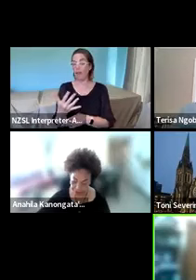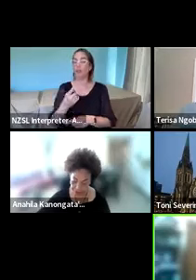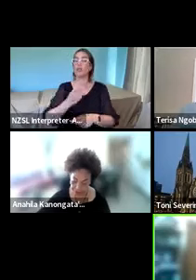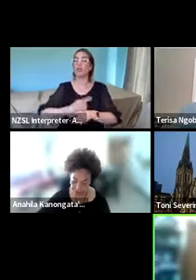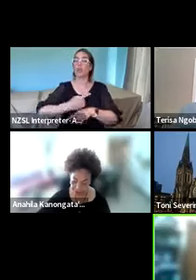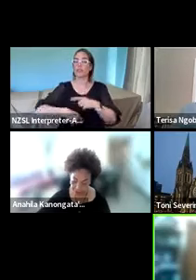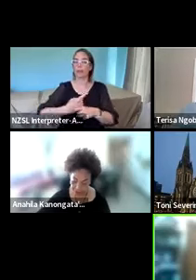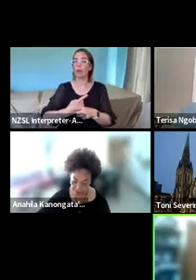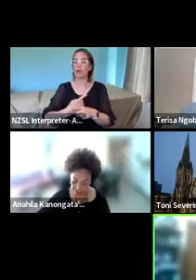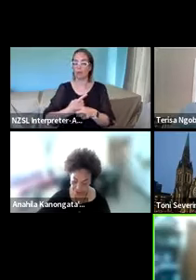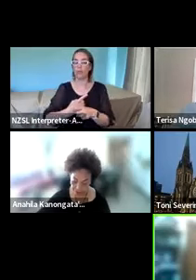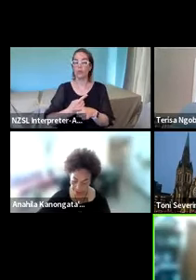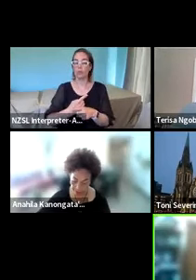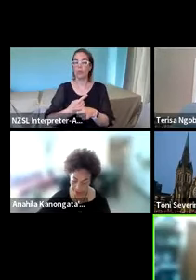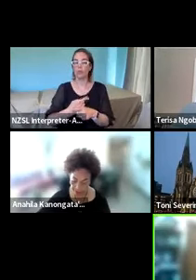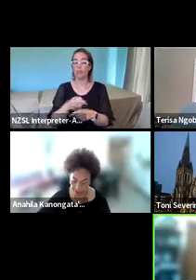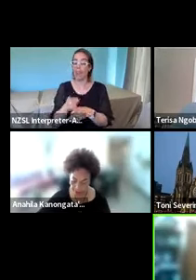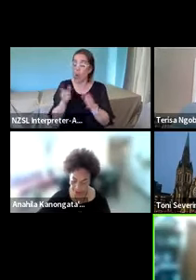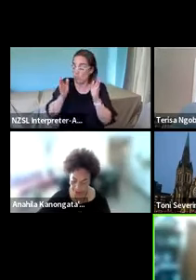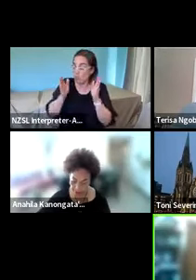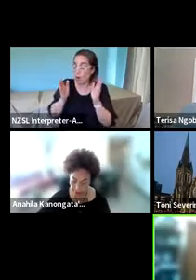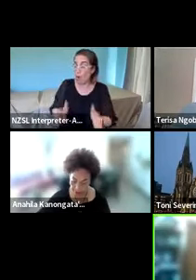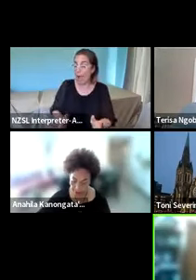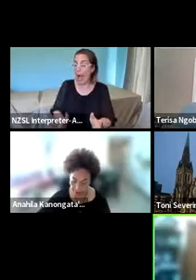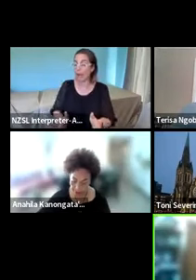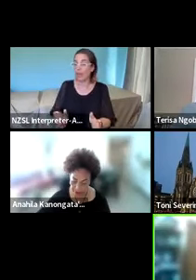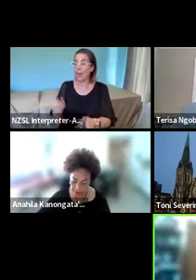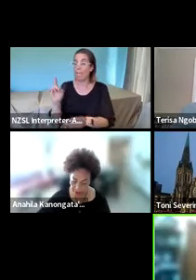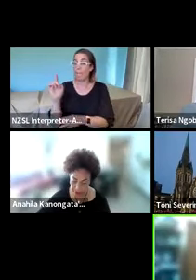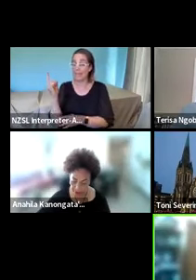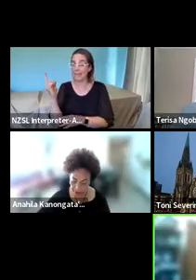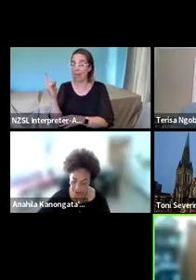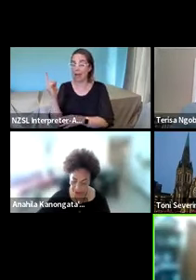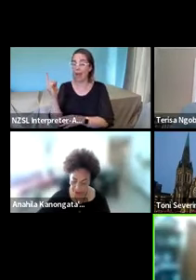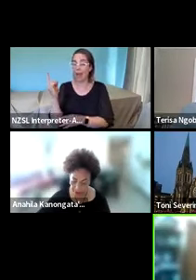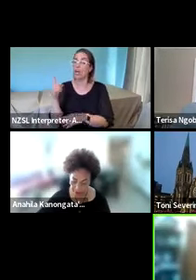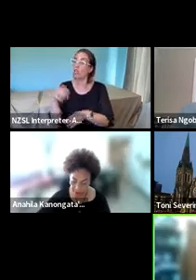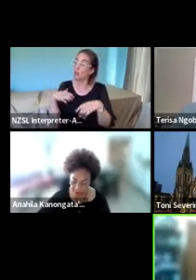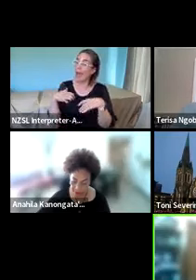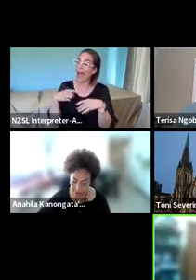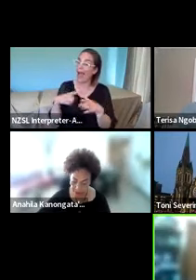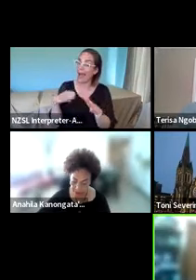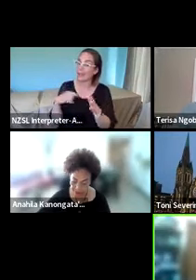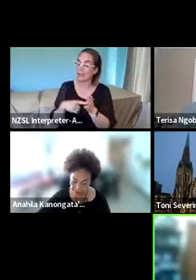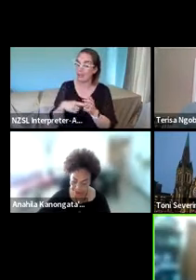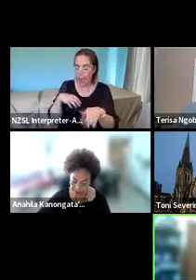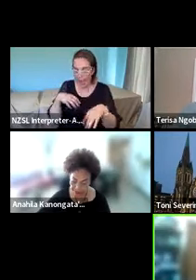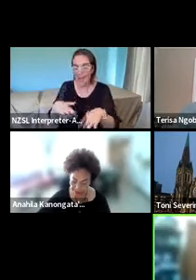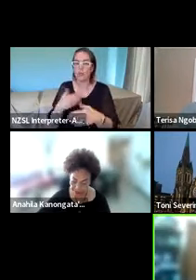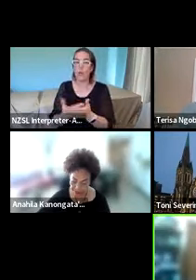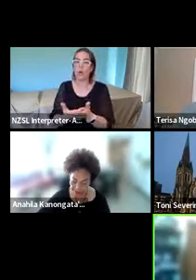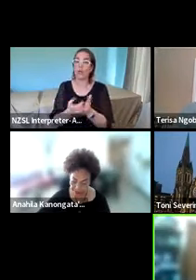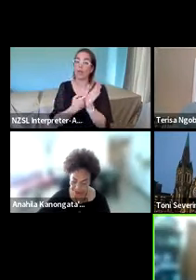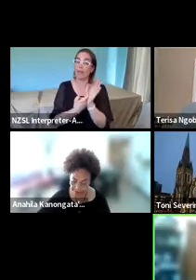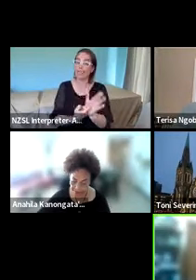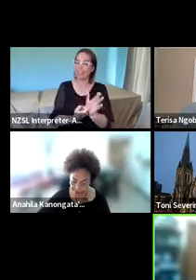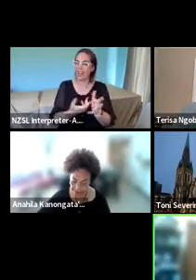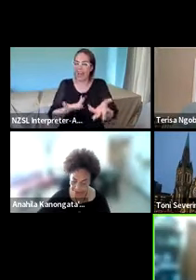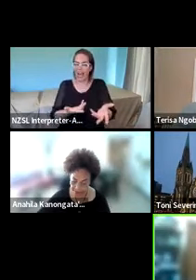by requiring the minister to act on any recommendations, and I'm just wondering how we keep track of that. Have you got